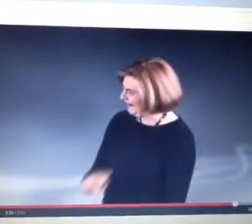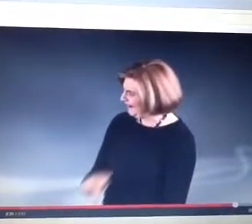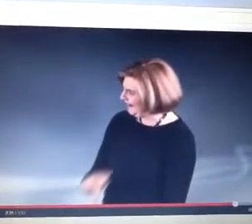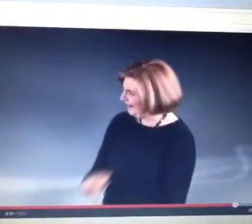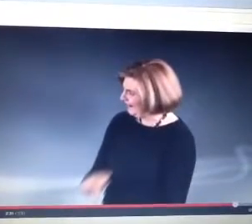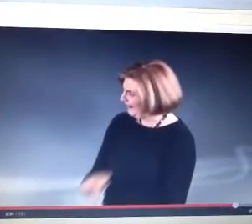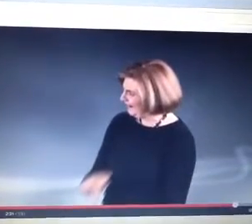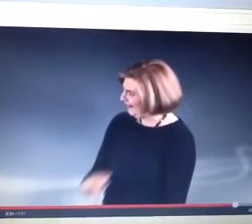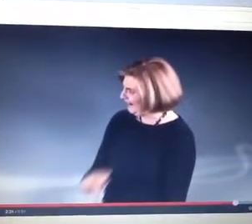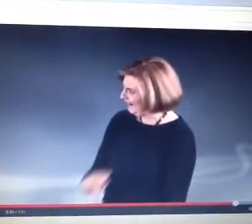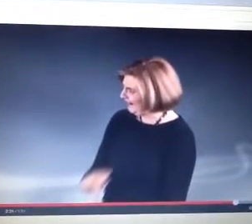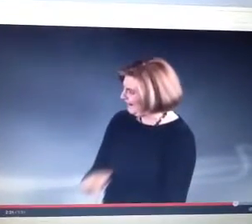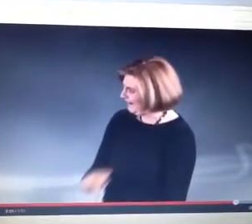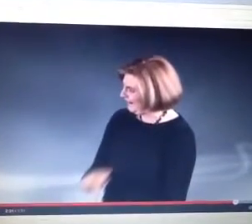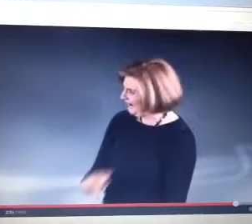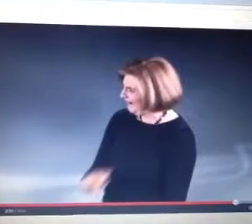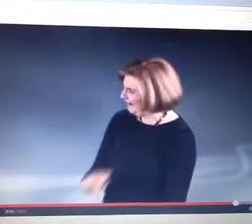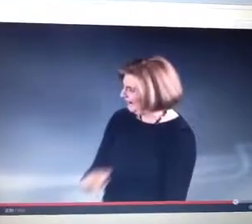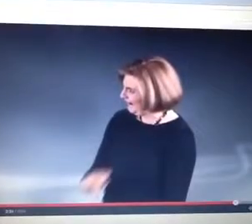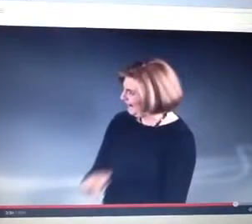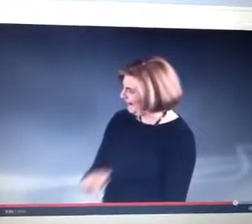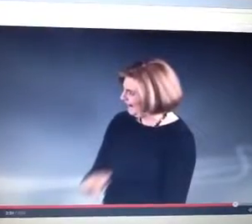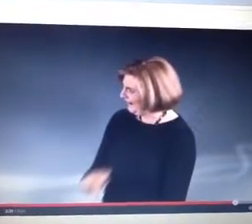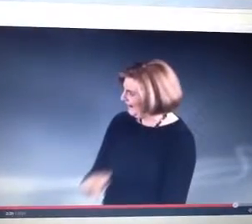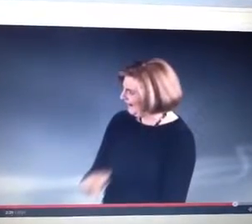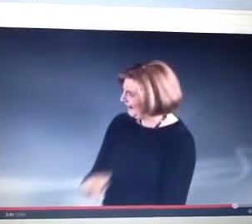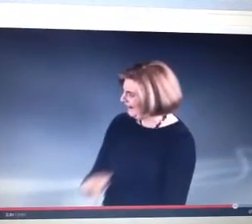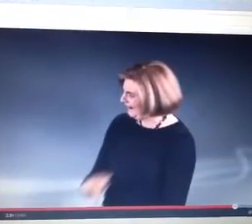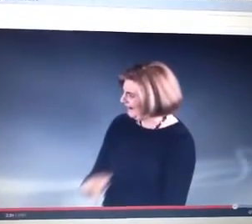with the blueprint?" And my friend said, "What are you going to do?"